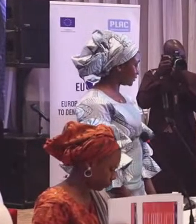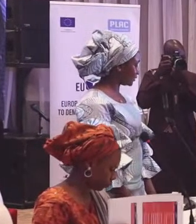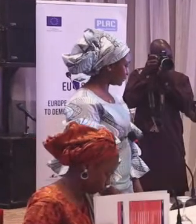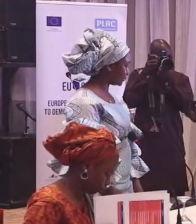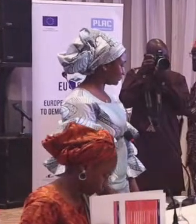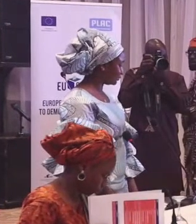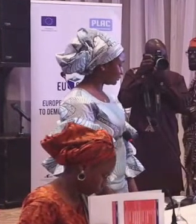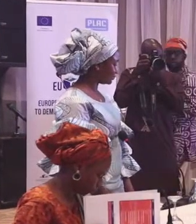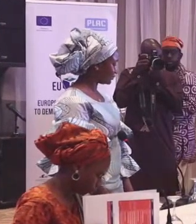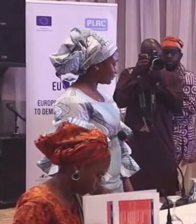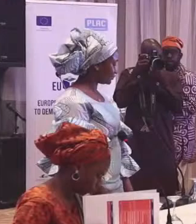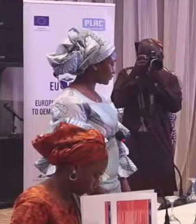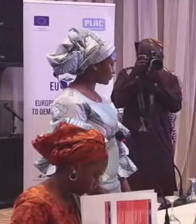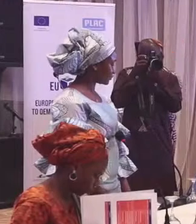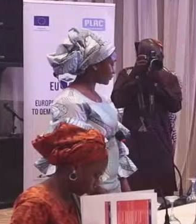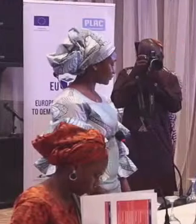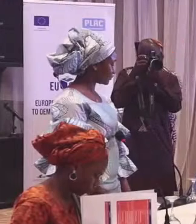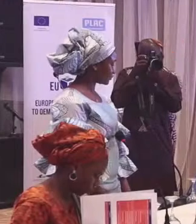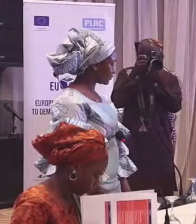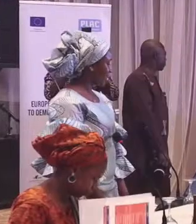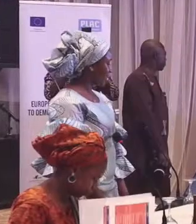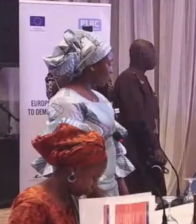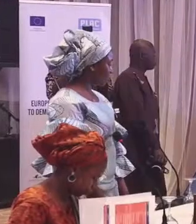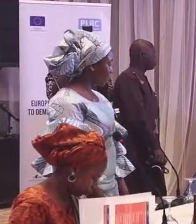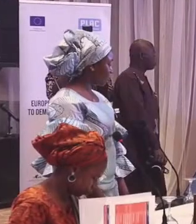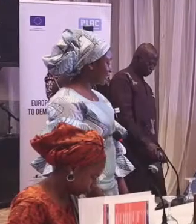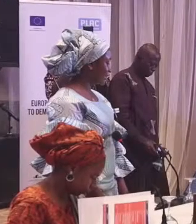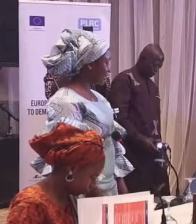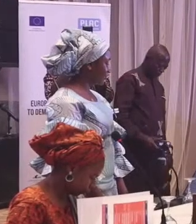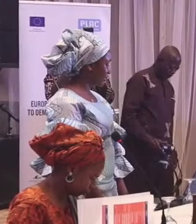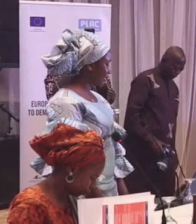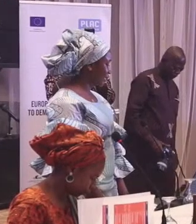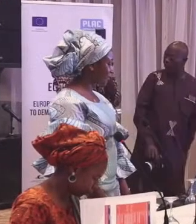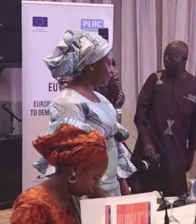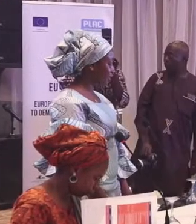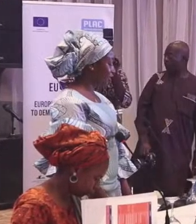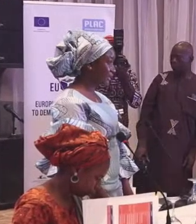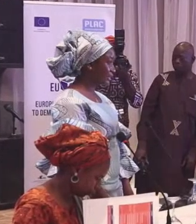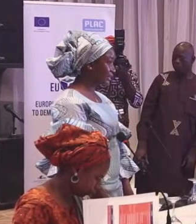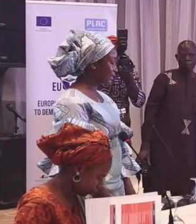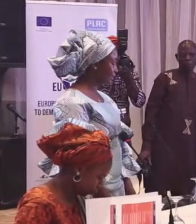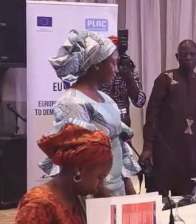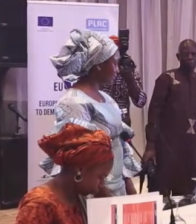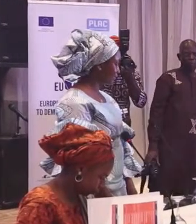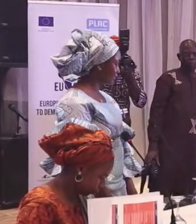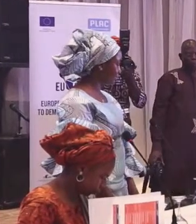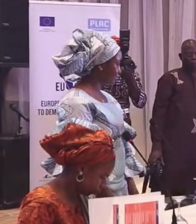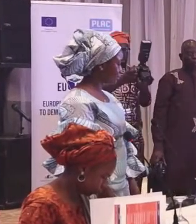and always in the interest of the sovereignty